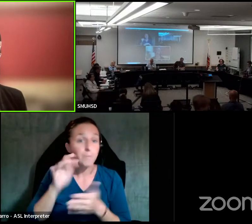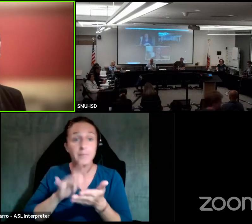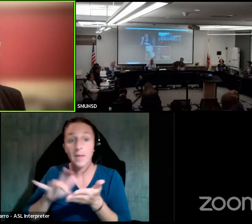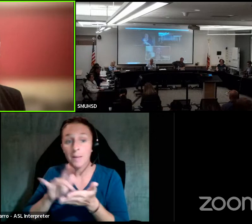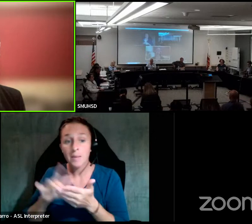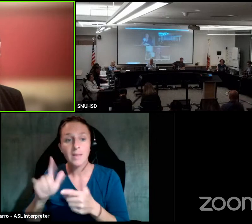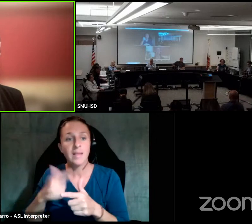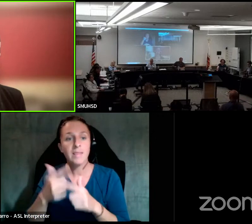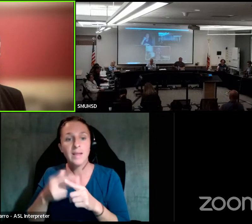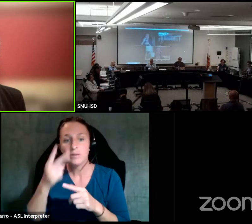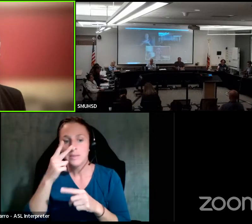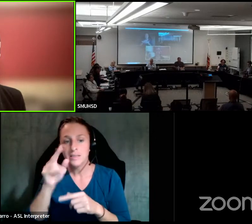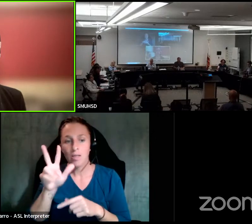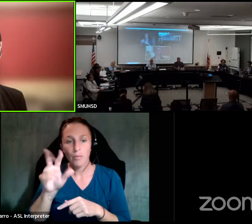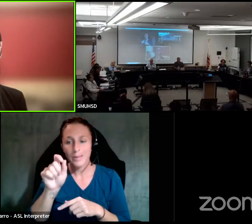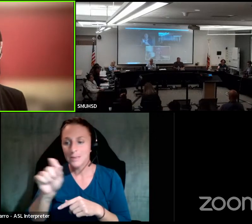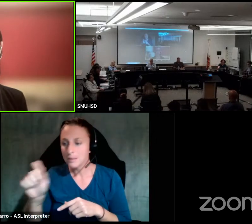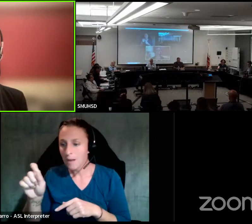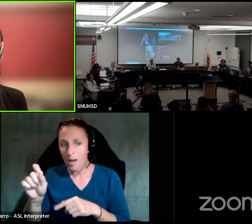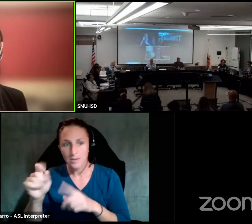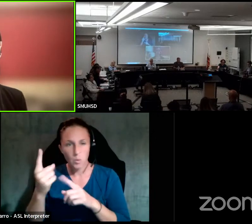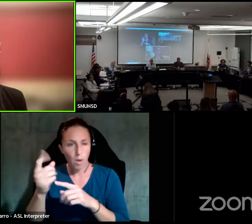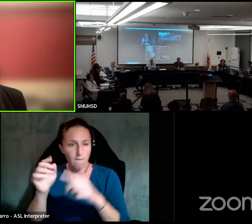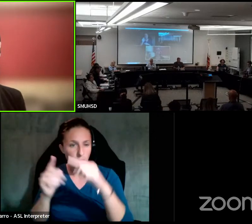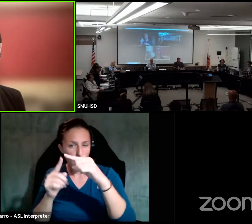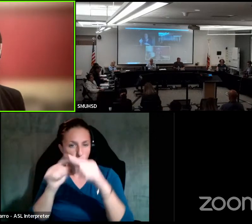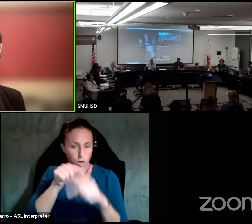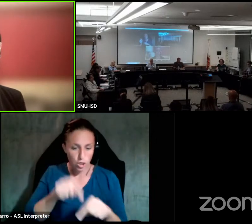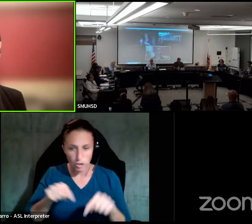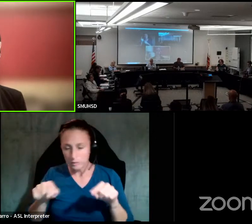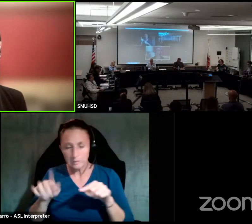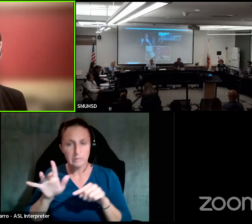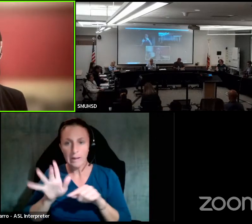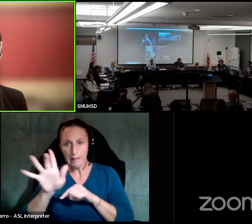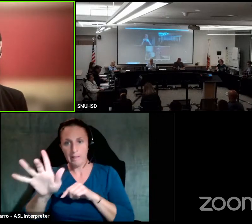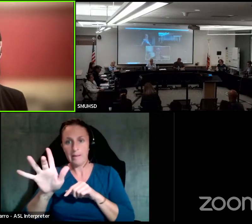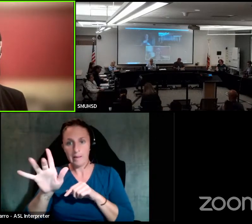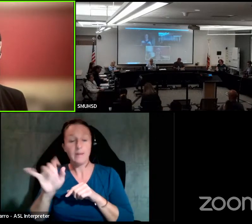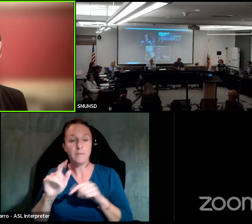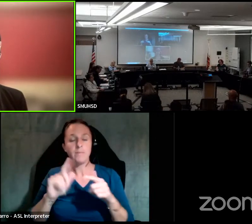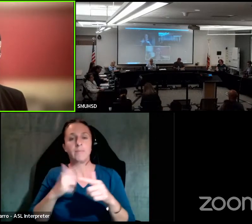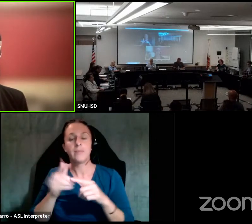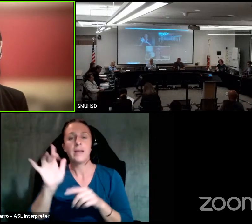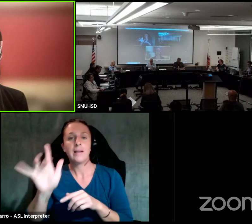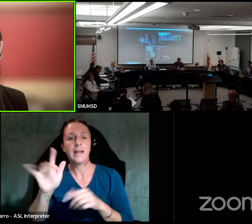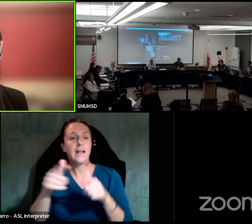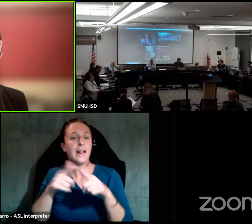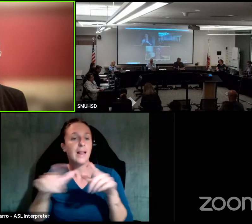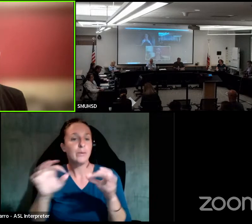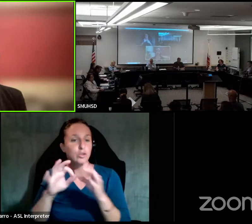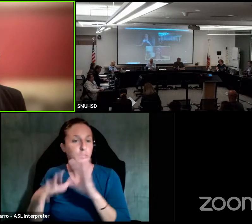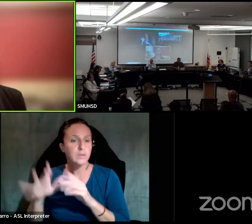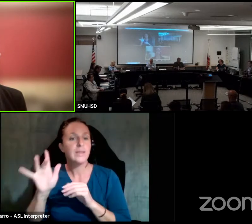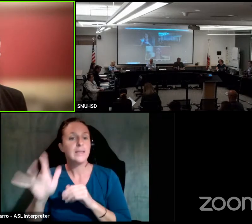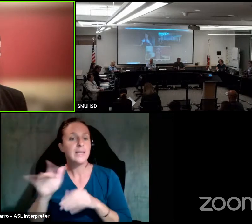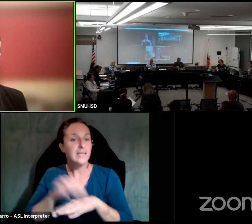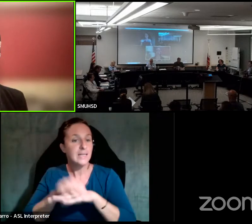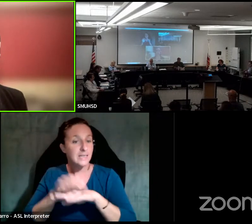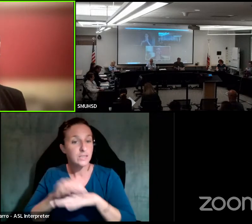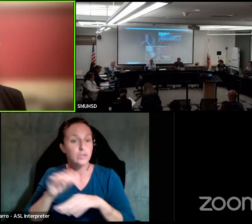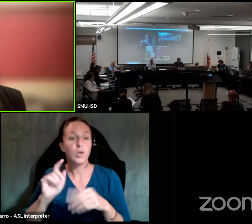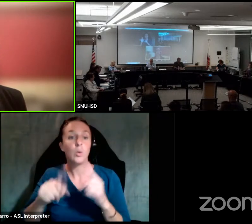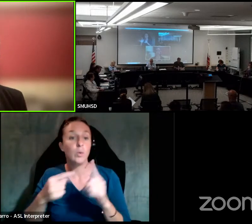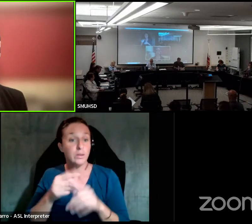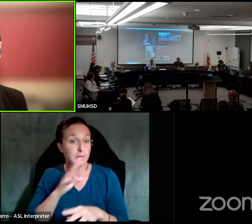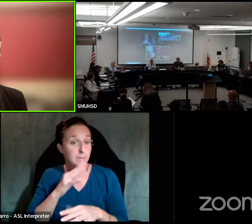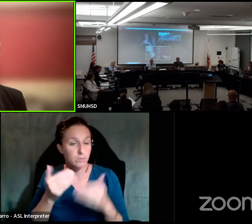the three-dot menu in one of the corners of your device. Click on Language Interpretation and then select English. When you speak, do so